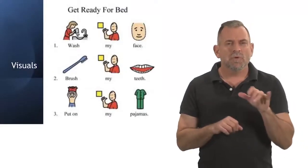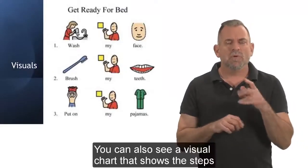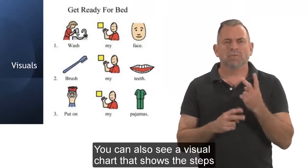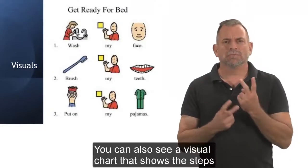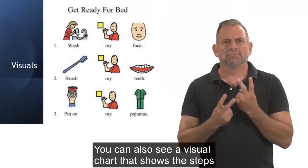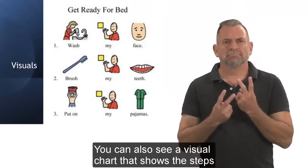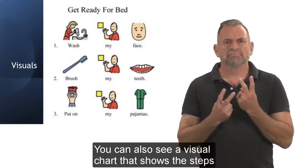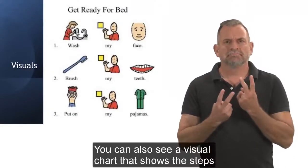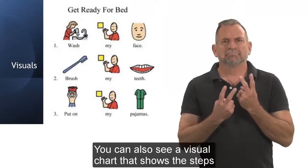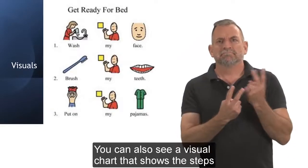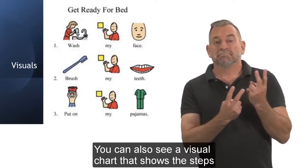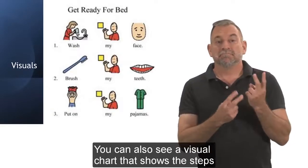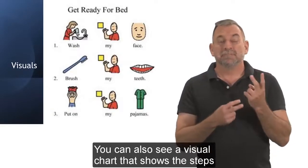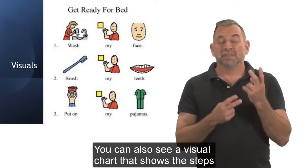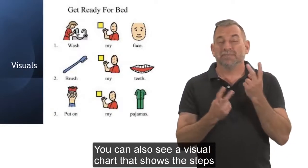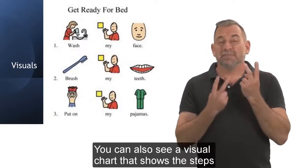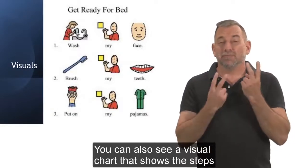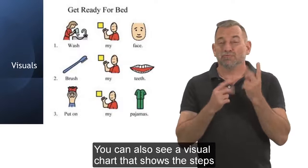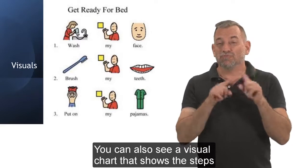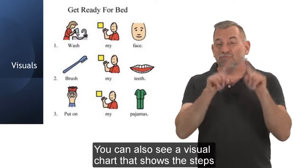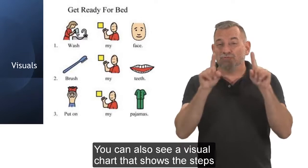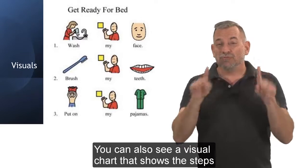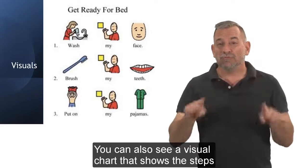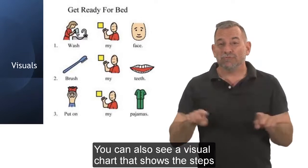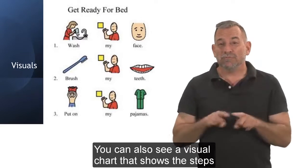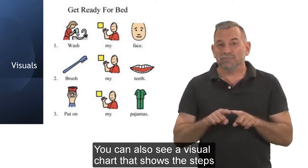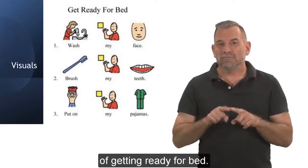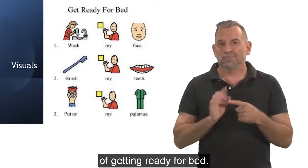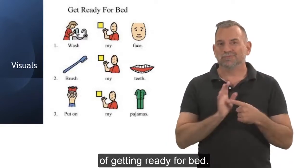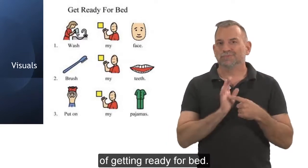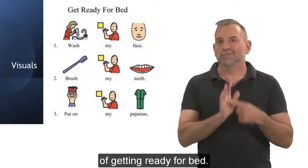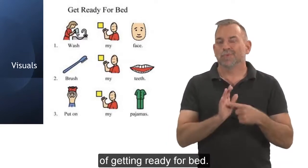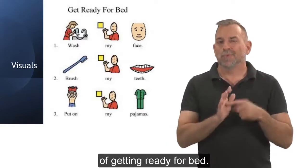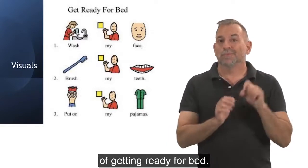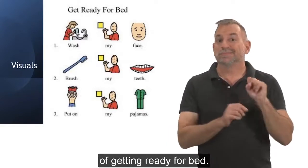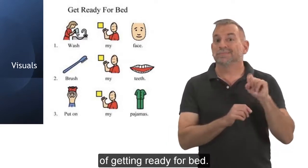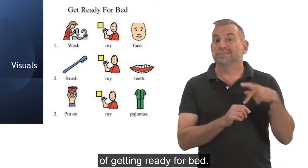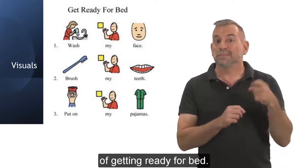You can also see a visual chart that shows the steps of getting ready for bed.